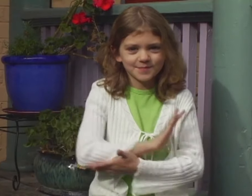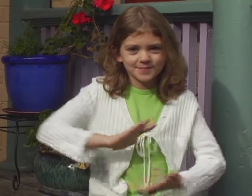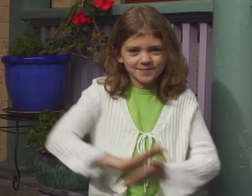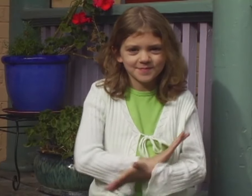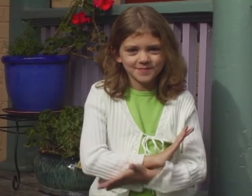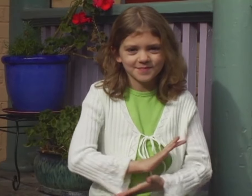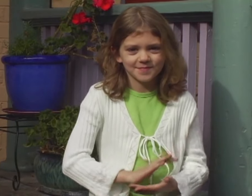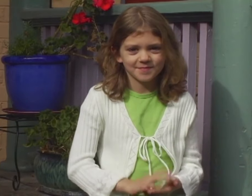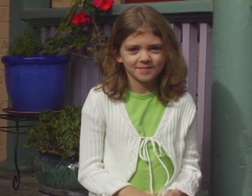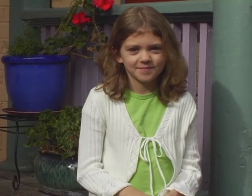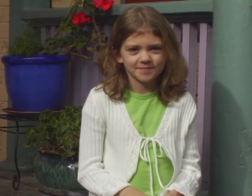Paper.